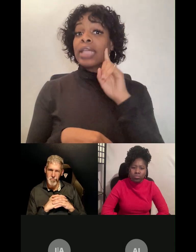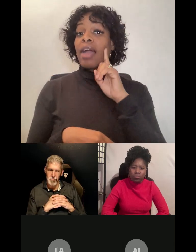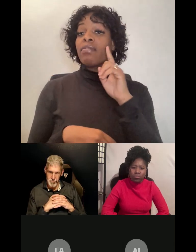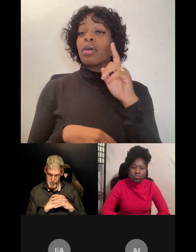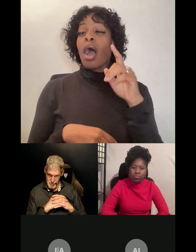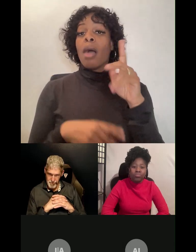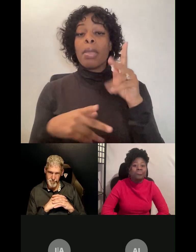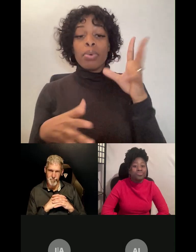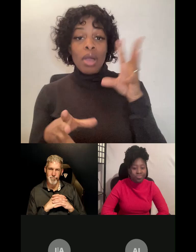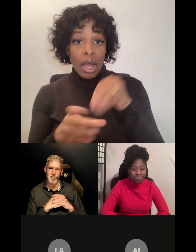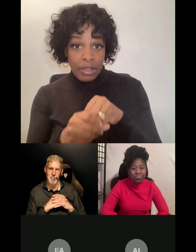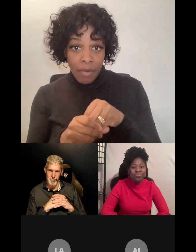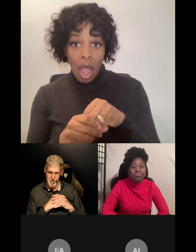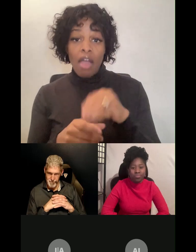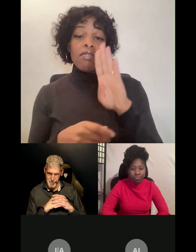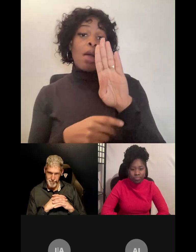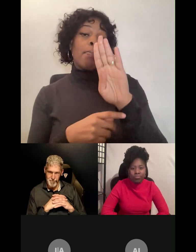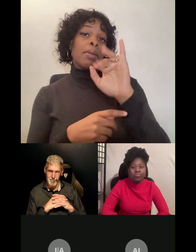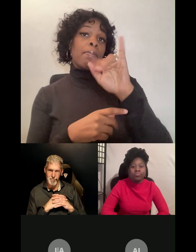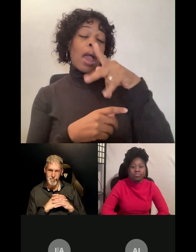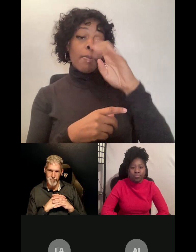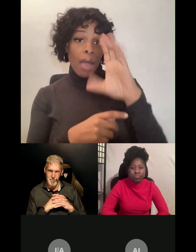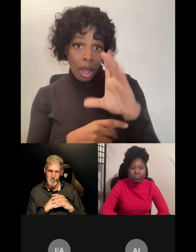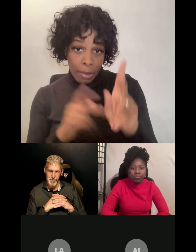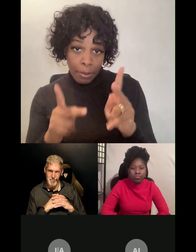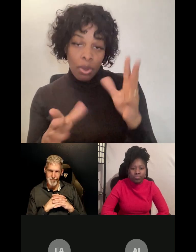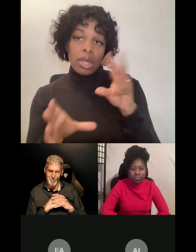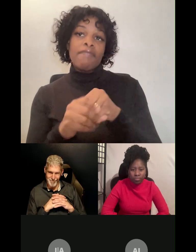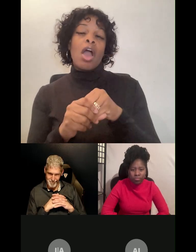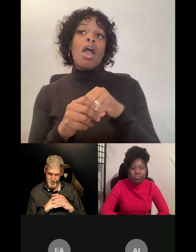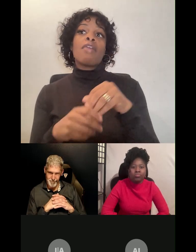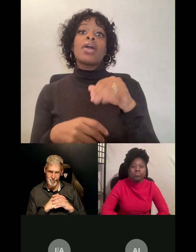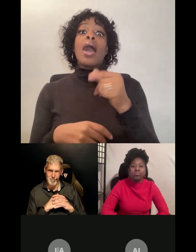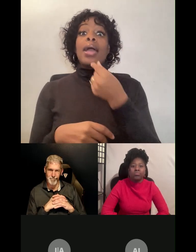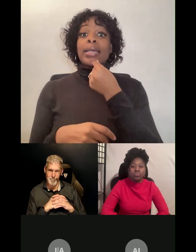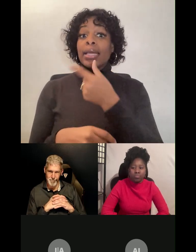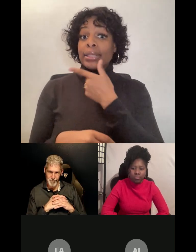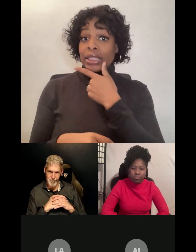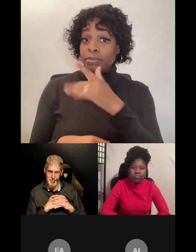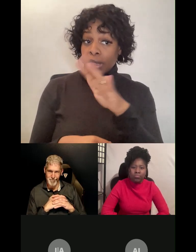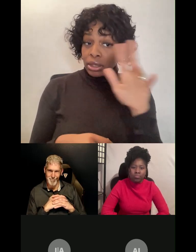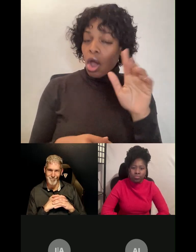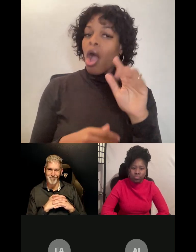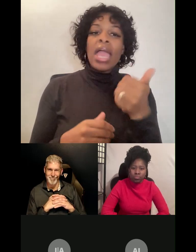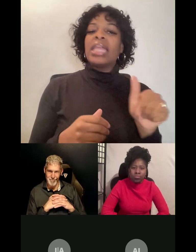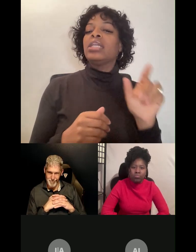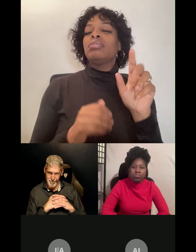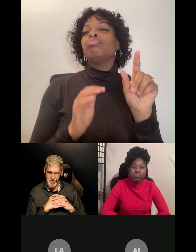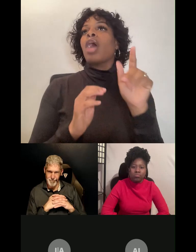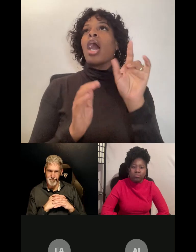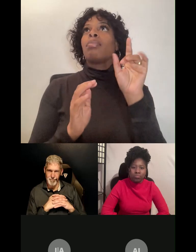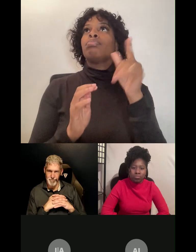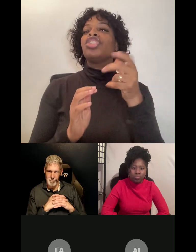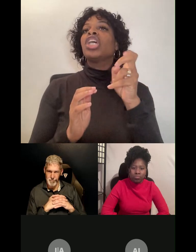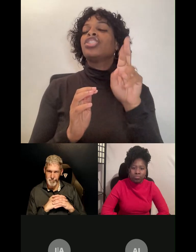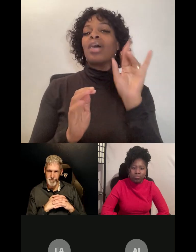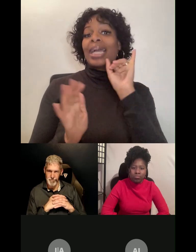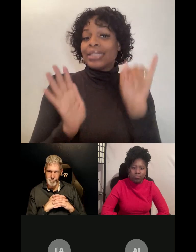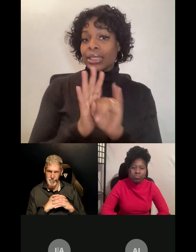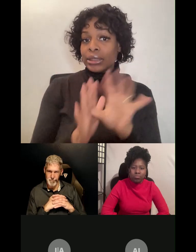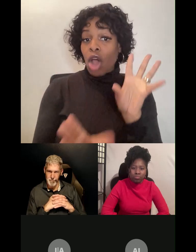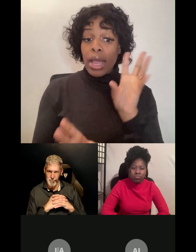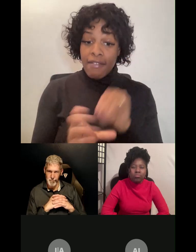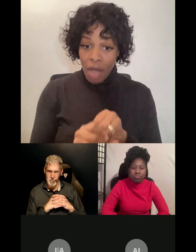black, deaf. People are involved, BIPOC people are involved, and gay, lesbian, any